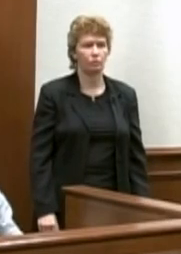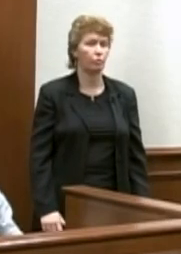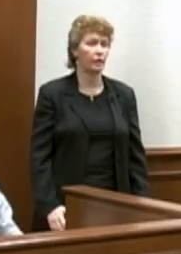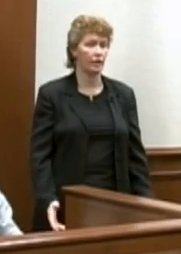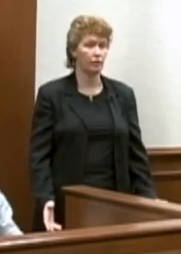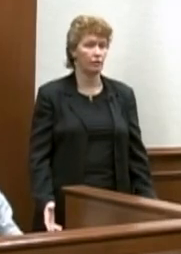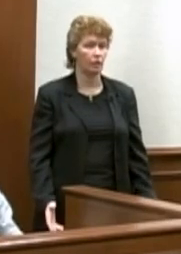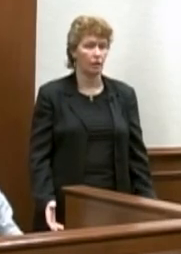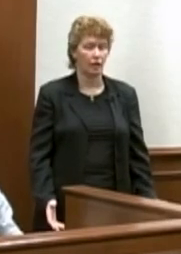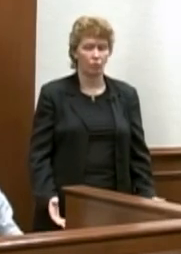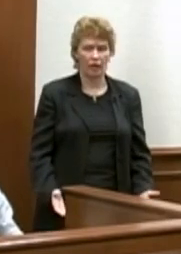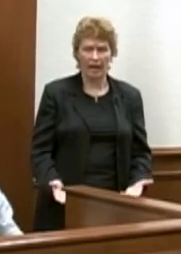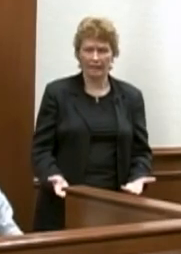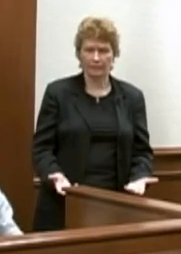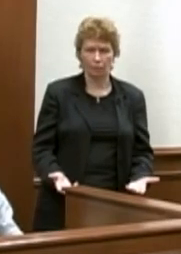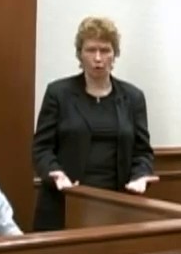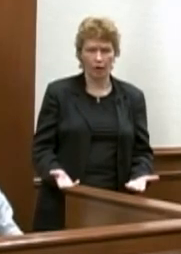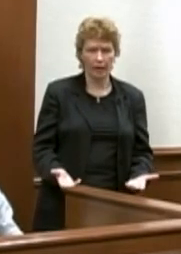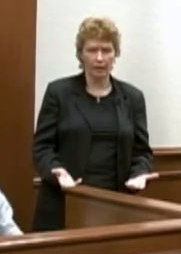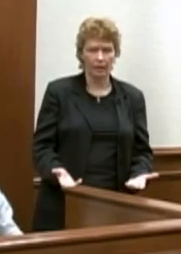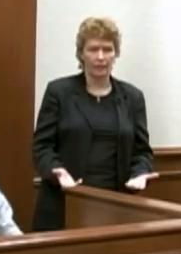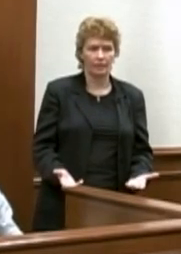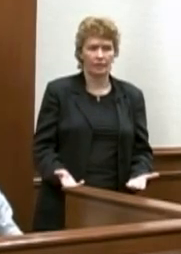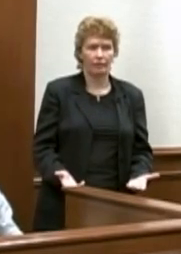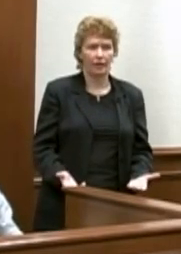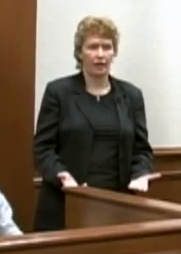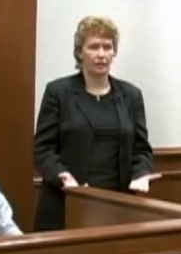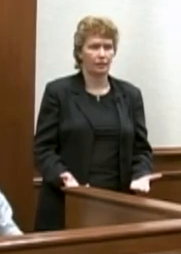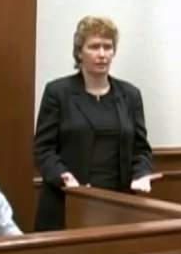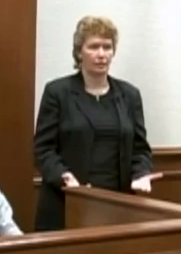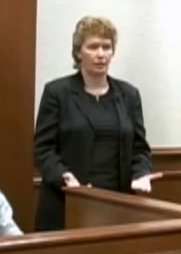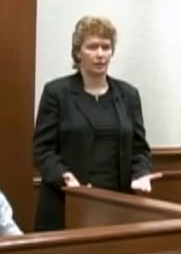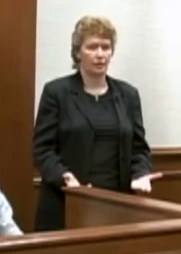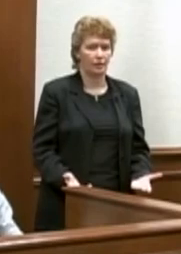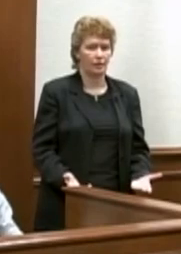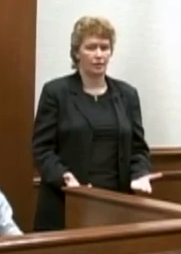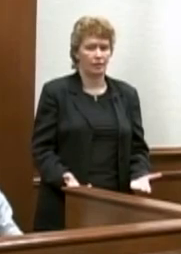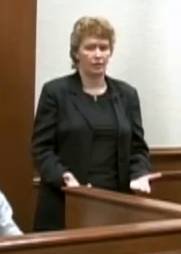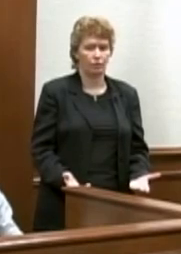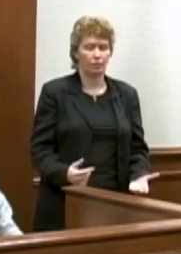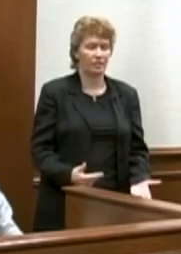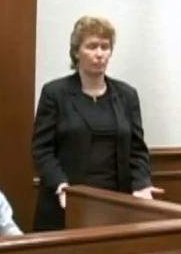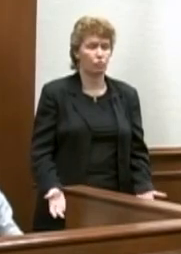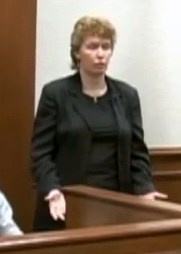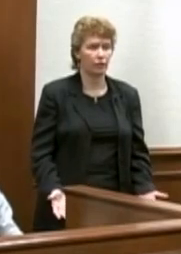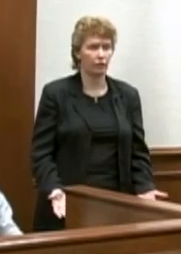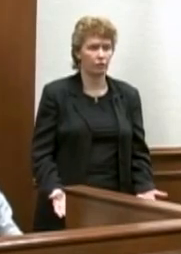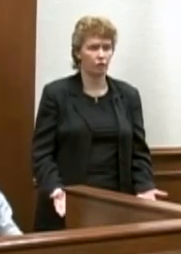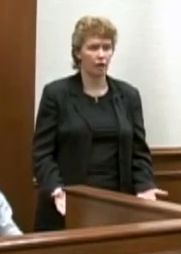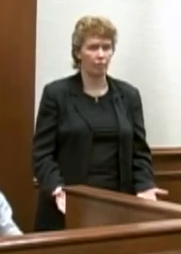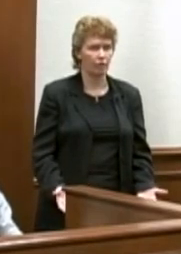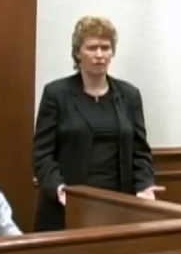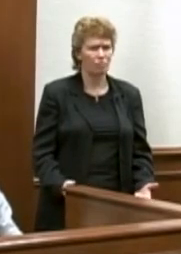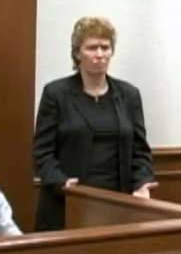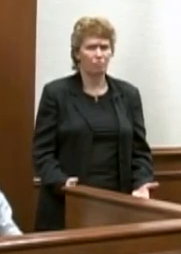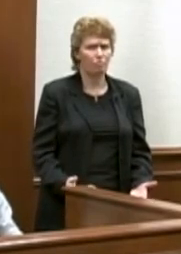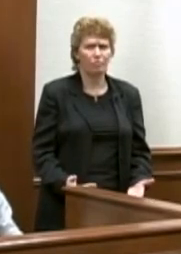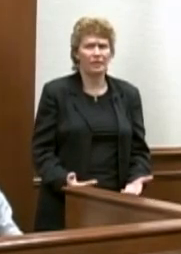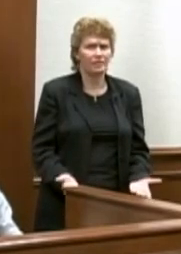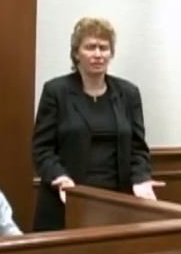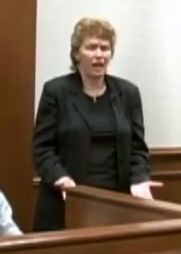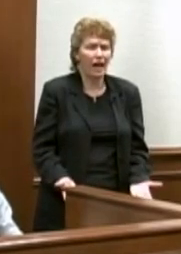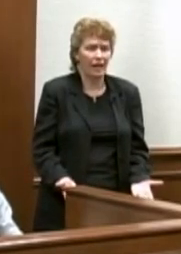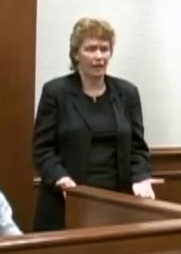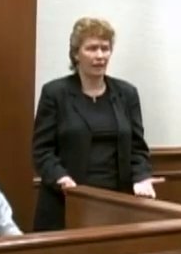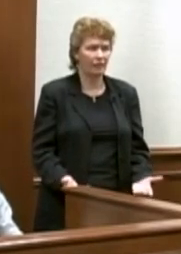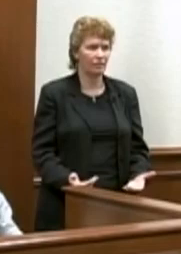was terminated. And when I asked him why, he said that it was because I was drinking on the job. But